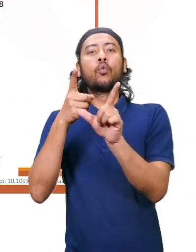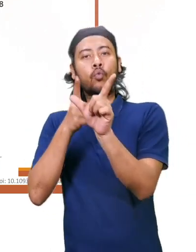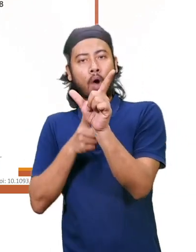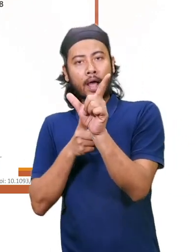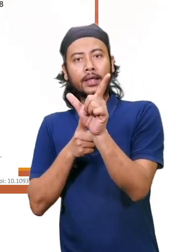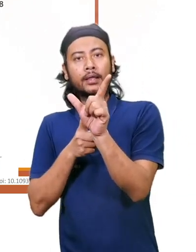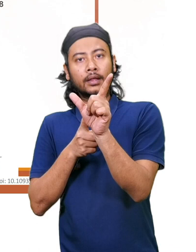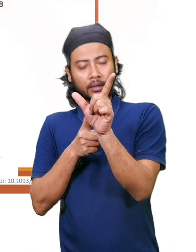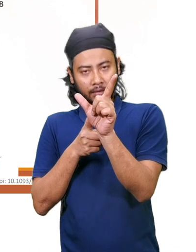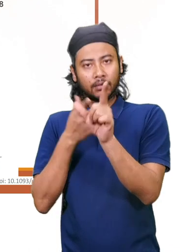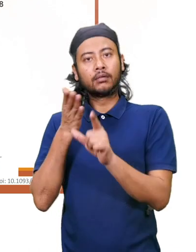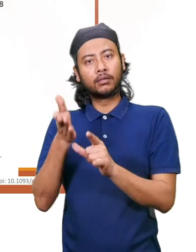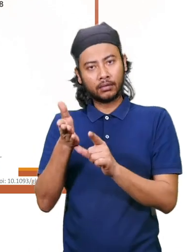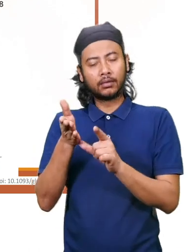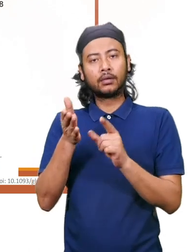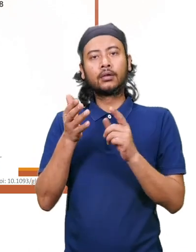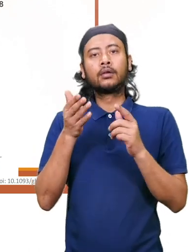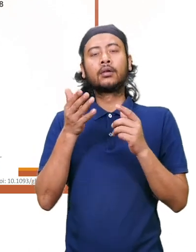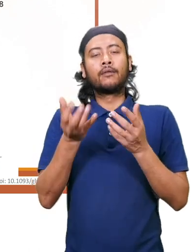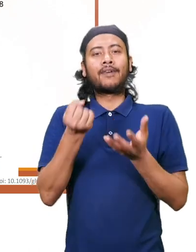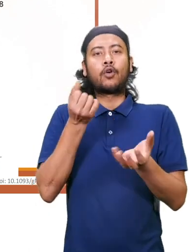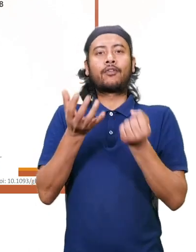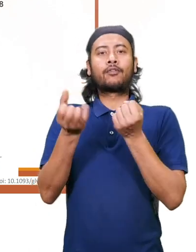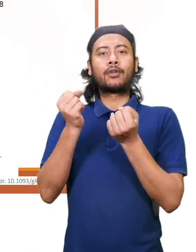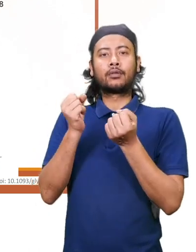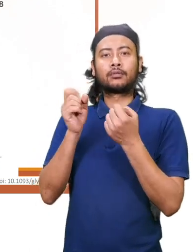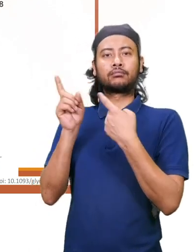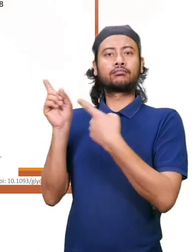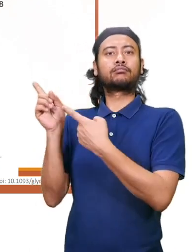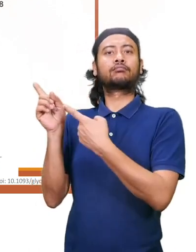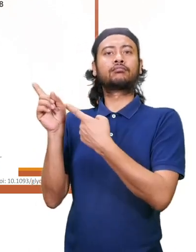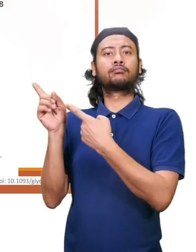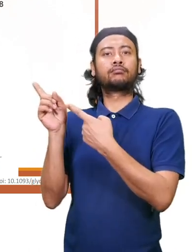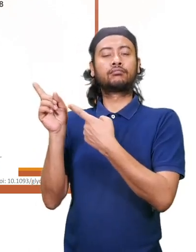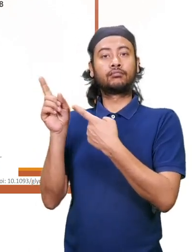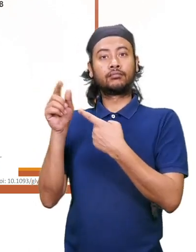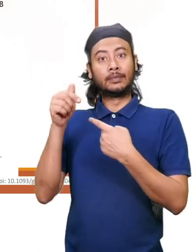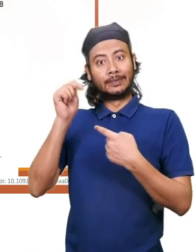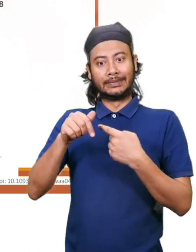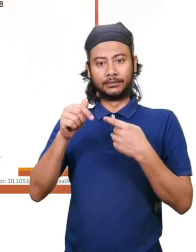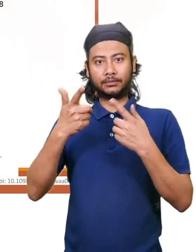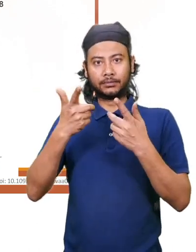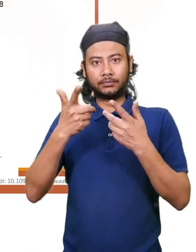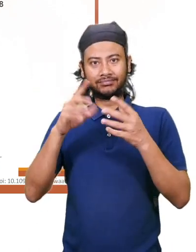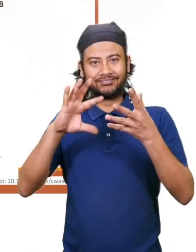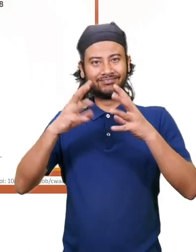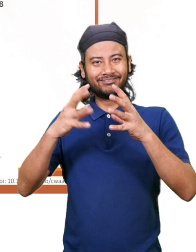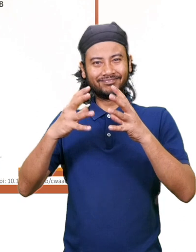peptide fragments such as B and Y ions of the peptides are also